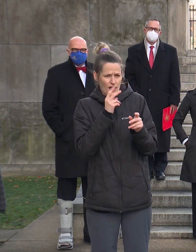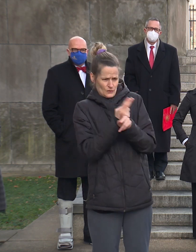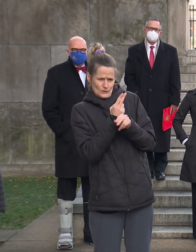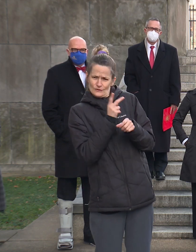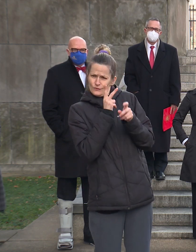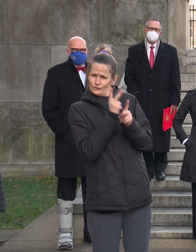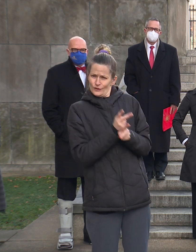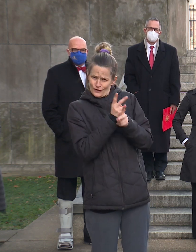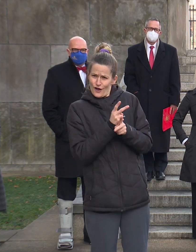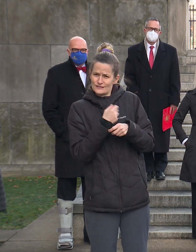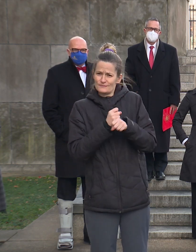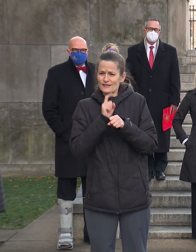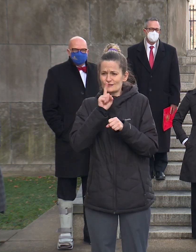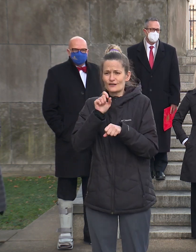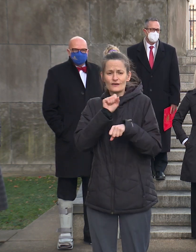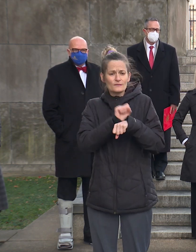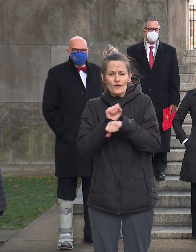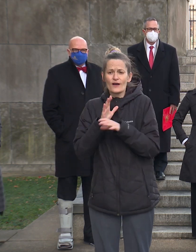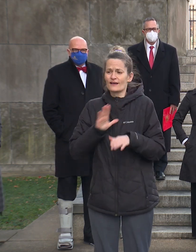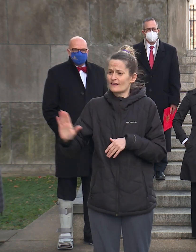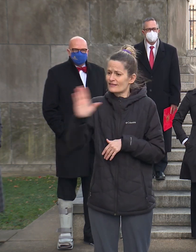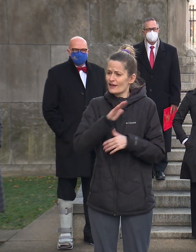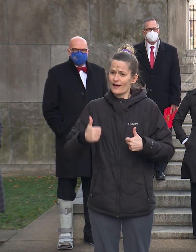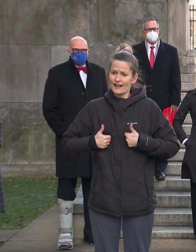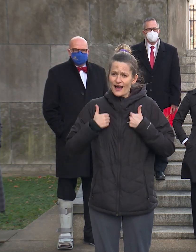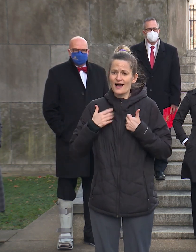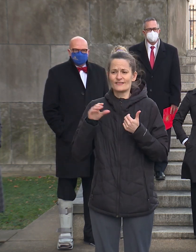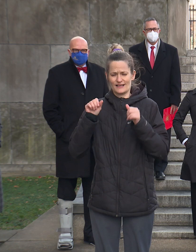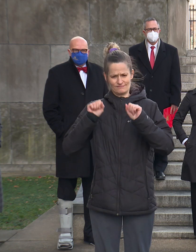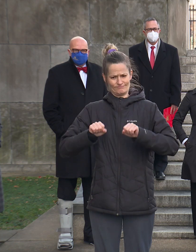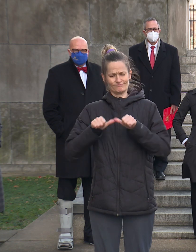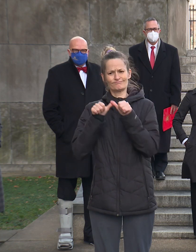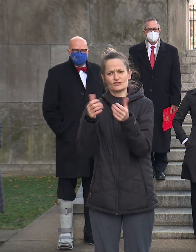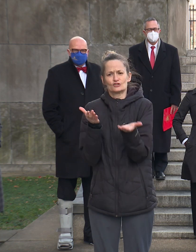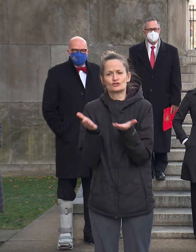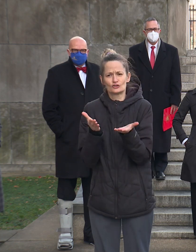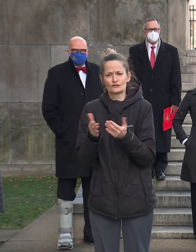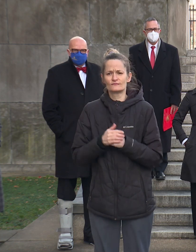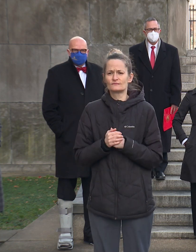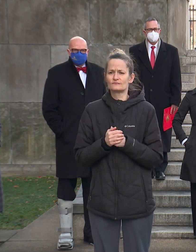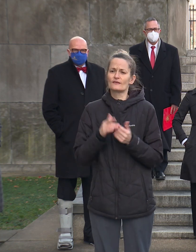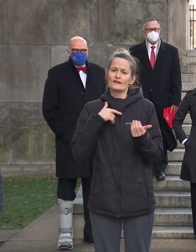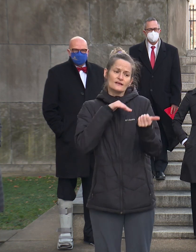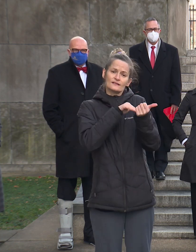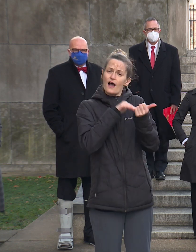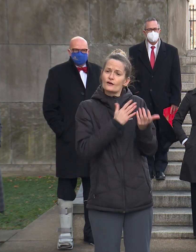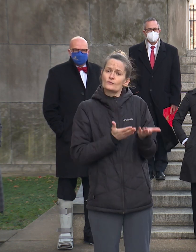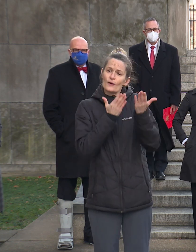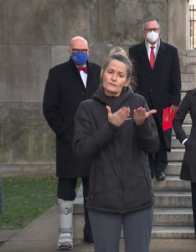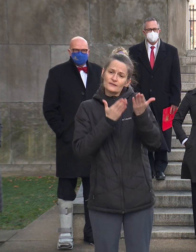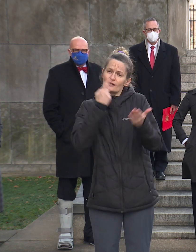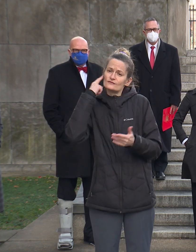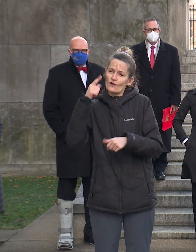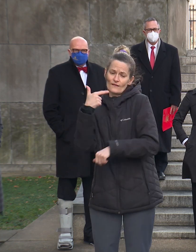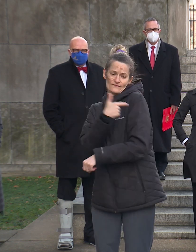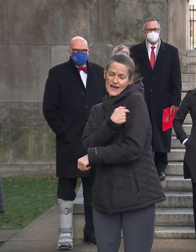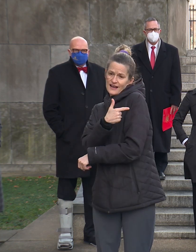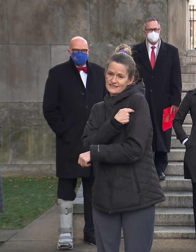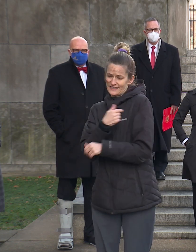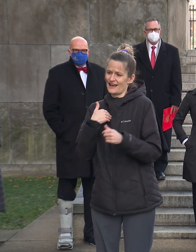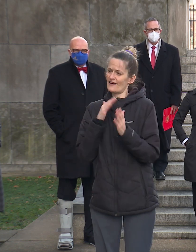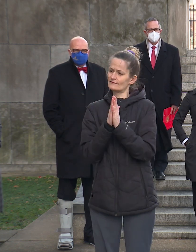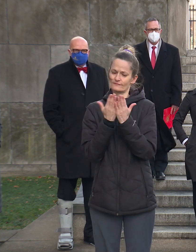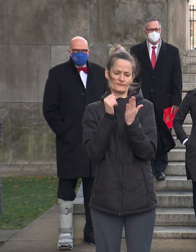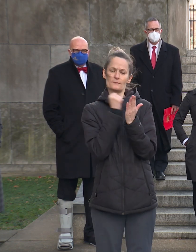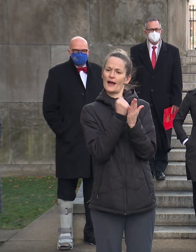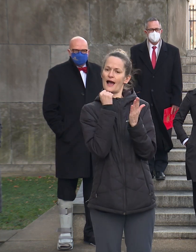asked Dr. Jaraja to put together a recommendation for a vaccine passport here in Baltimore, and we look forward to sharing more information on